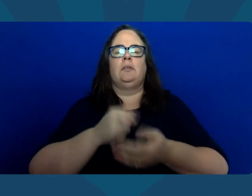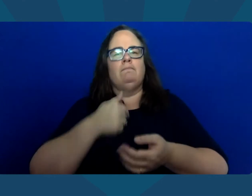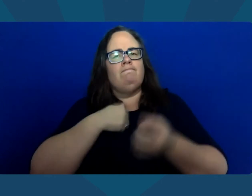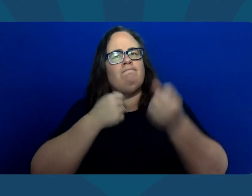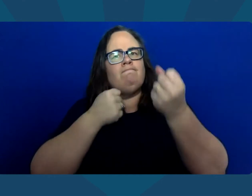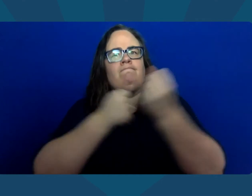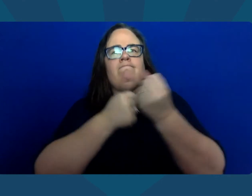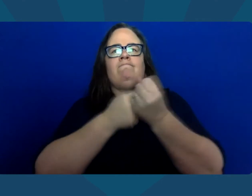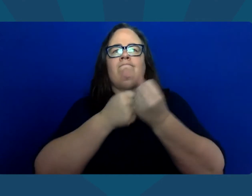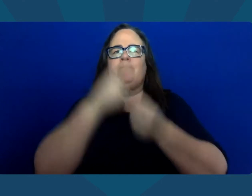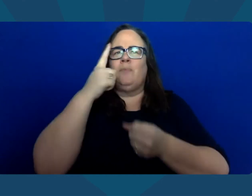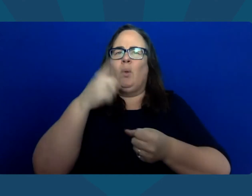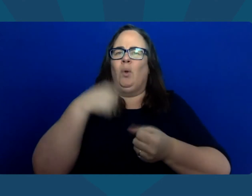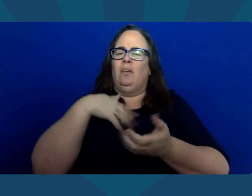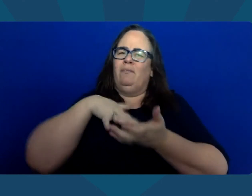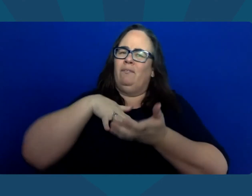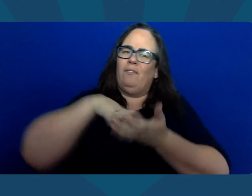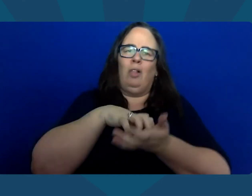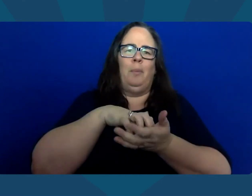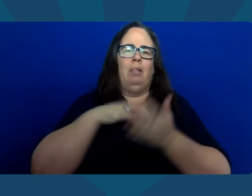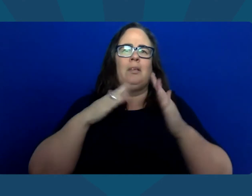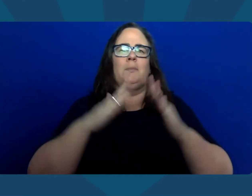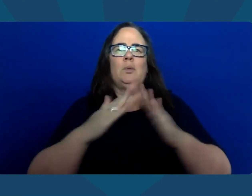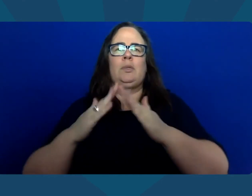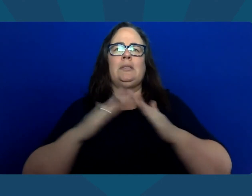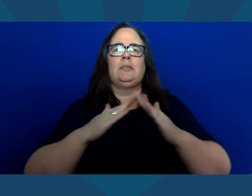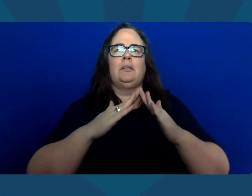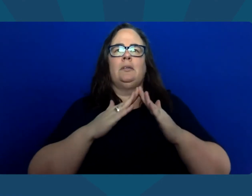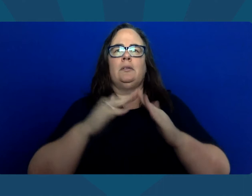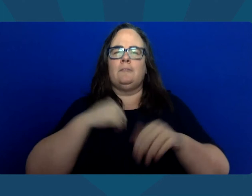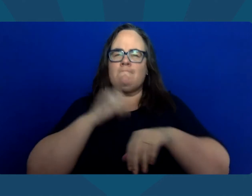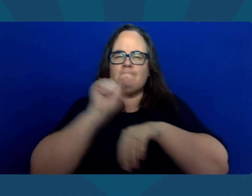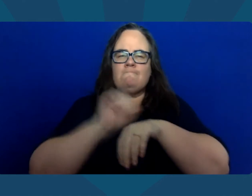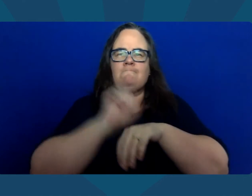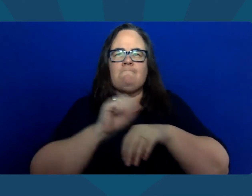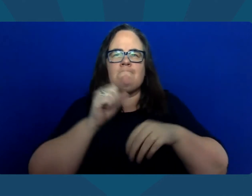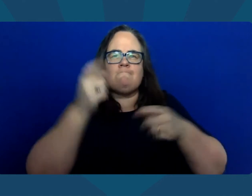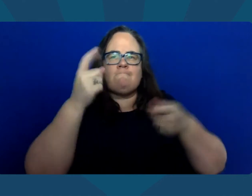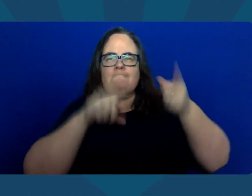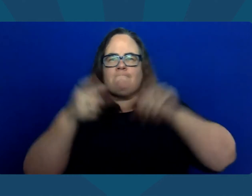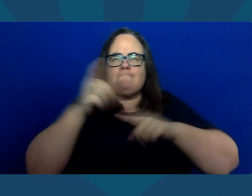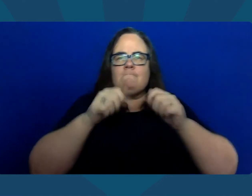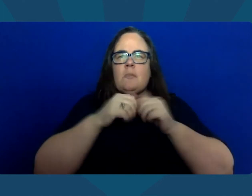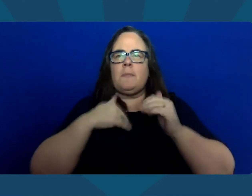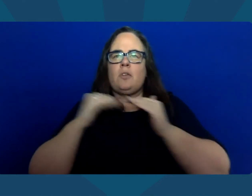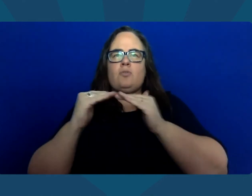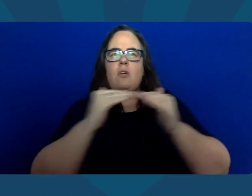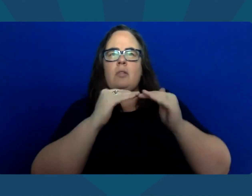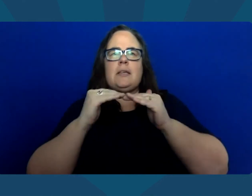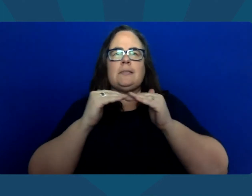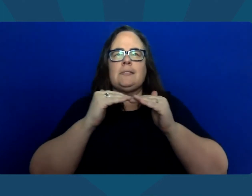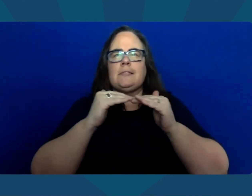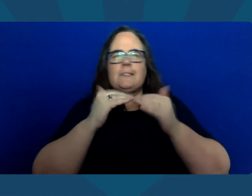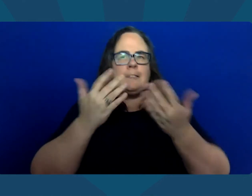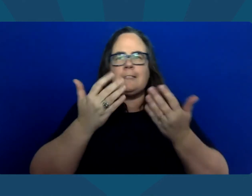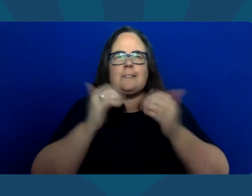universities, advocated on behalf of our most vulnerable communities, and worked to find common